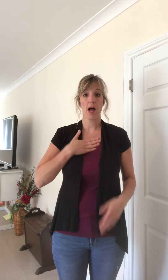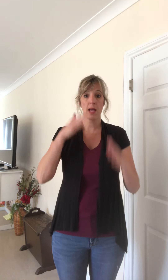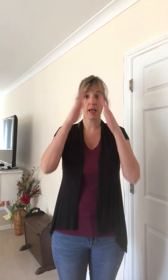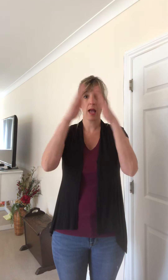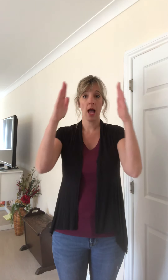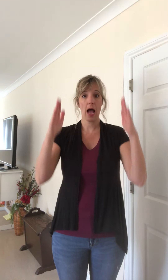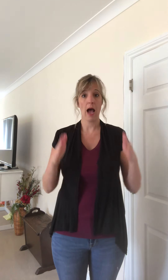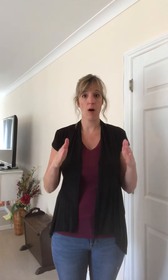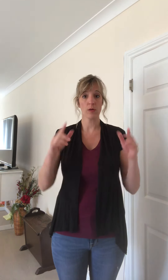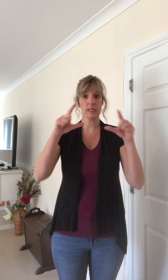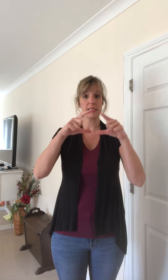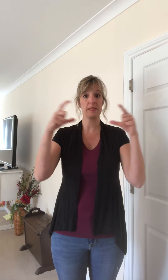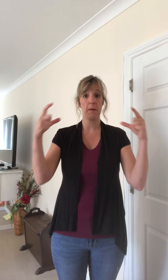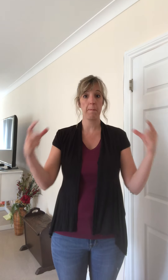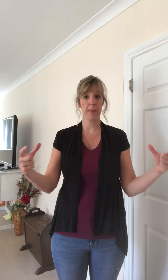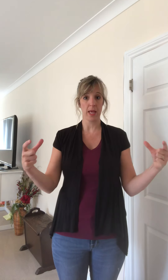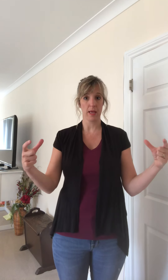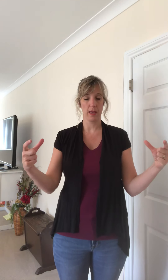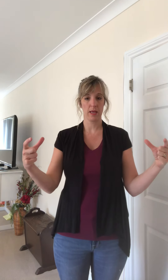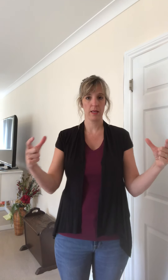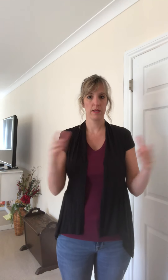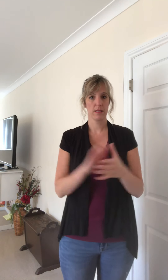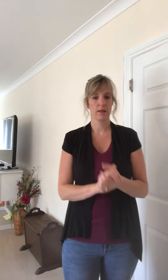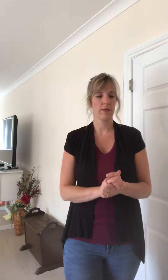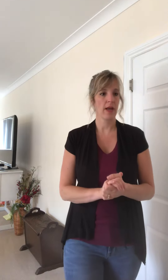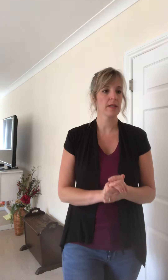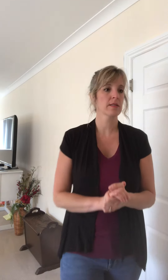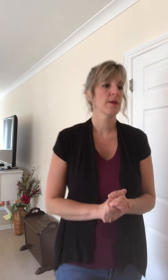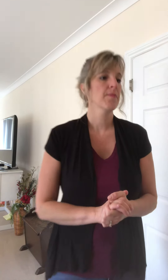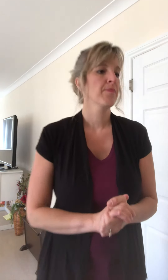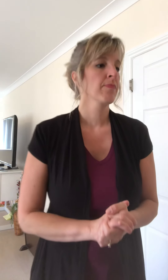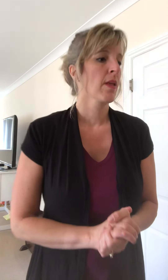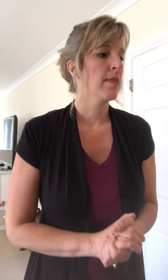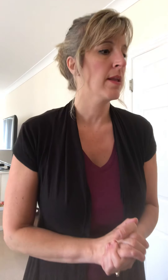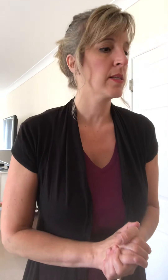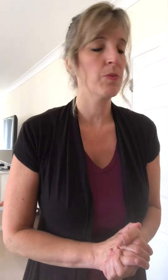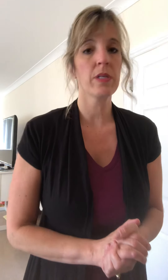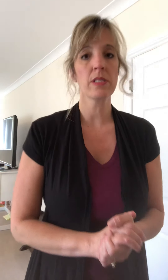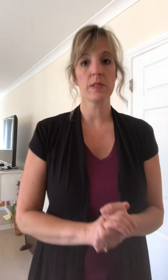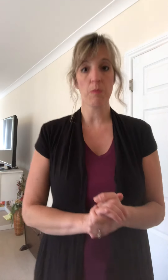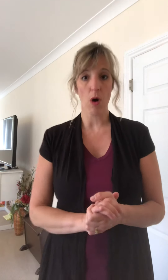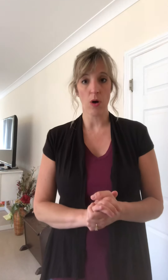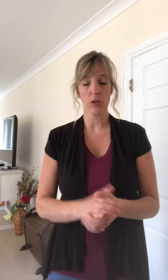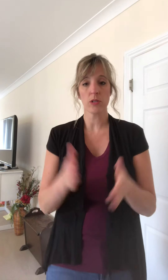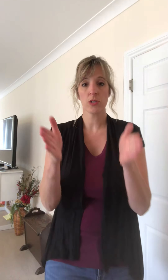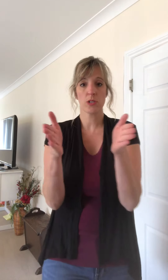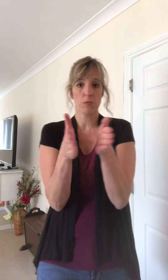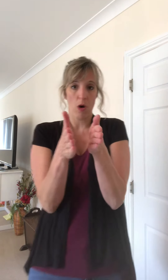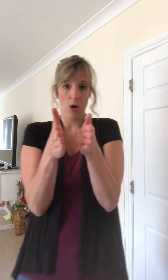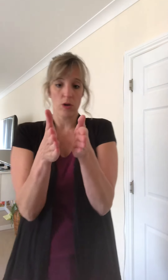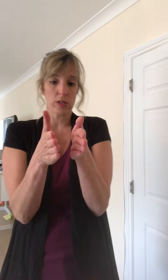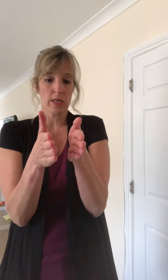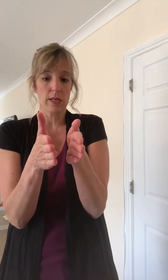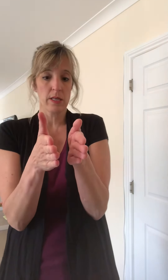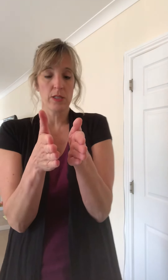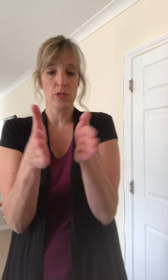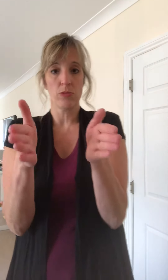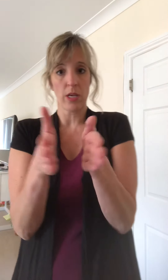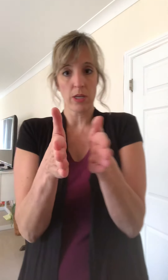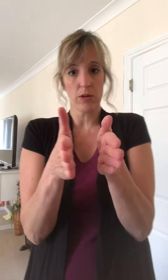My house is big, all right? The next one is small. Small is you take